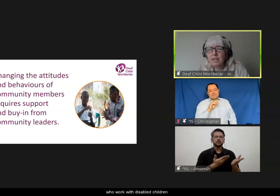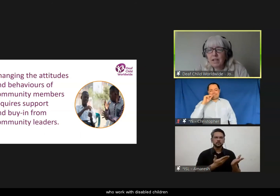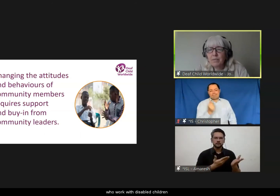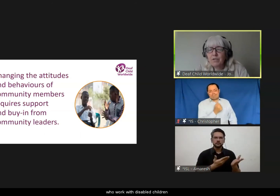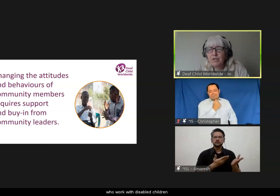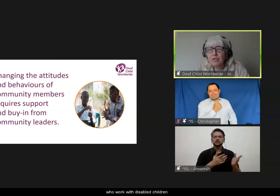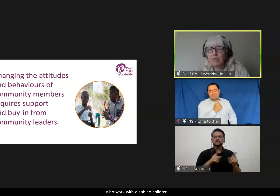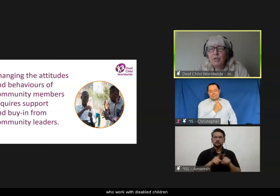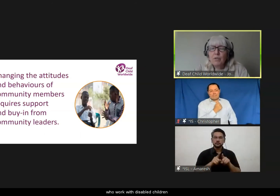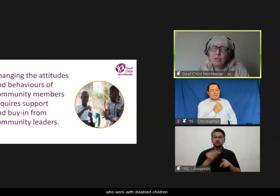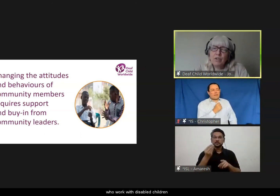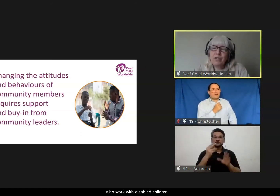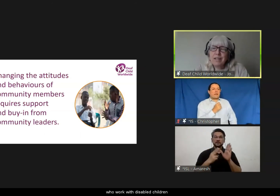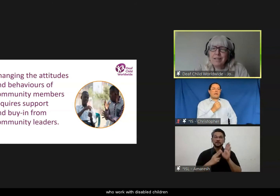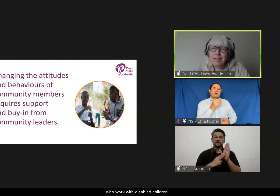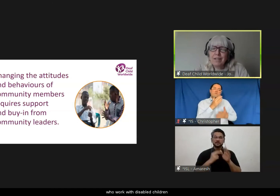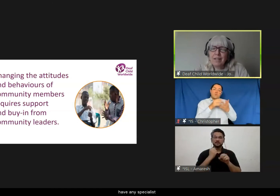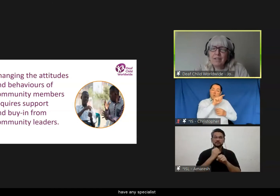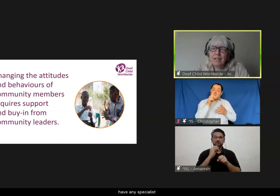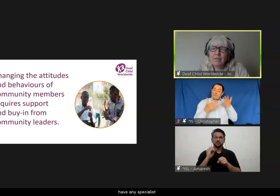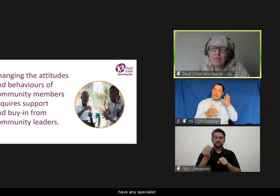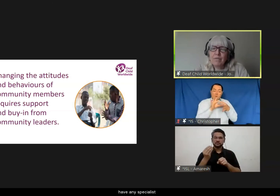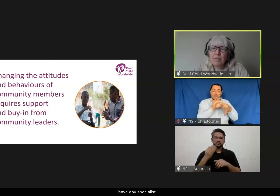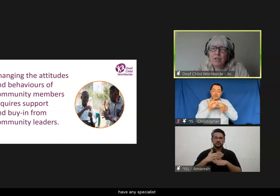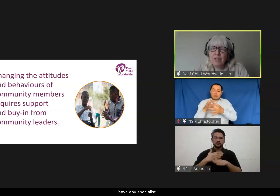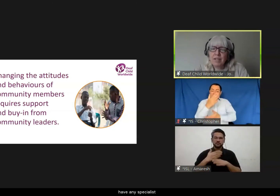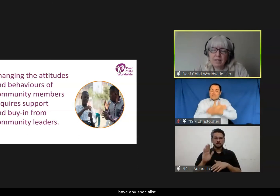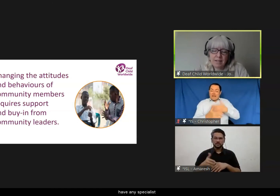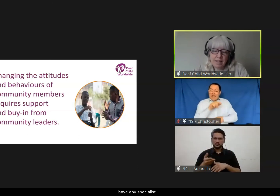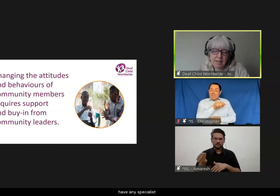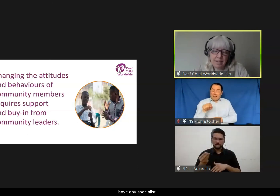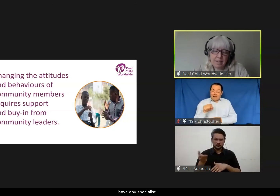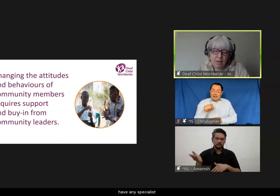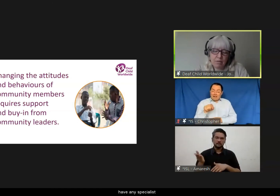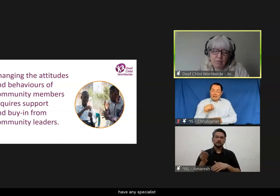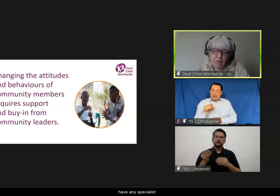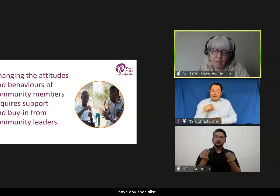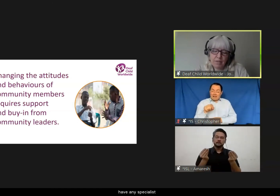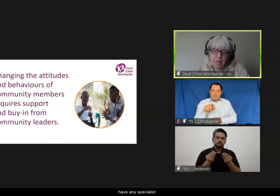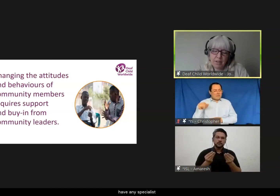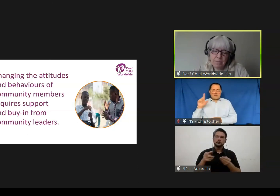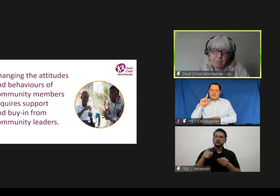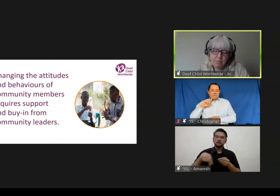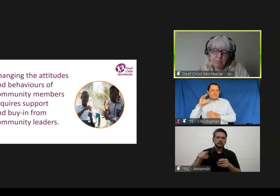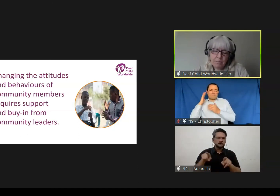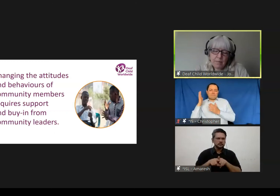with disabled children will not necessarily have any sort of specialist understanding of